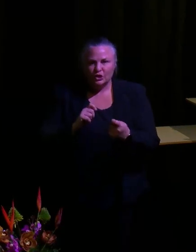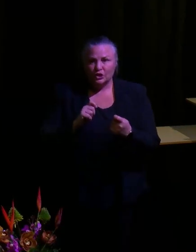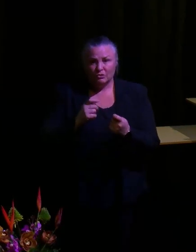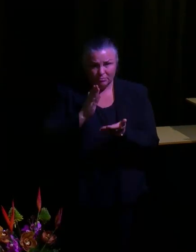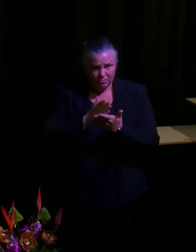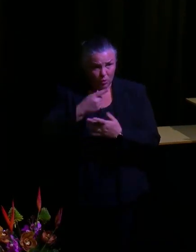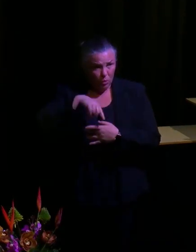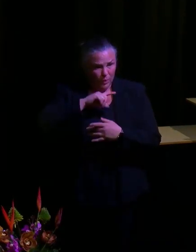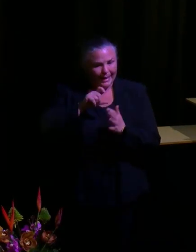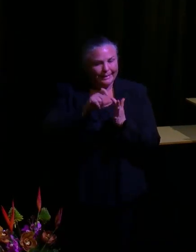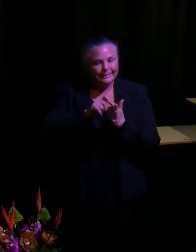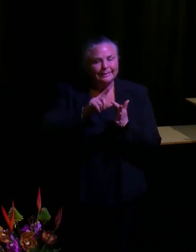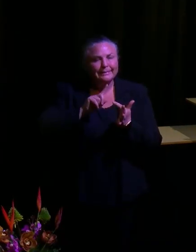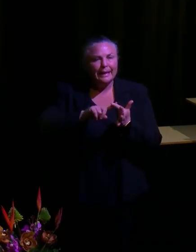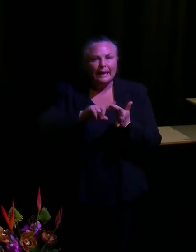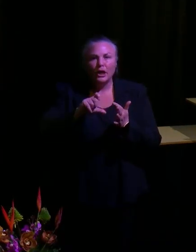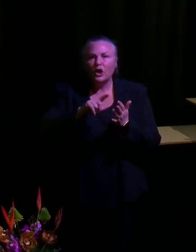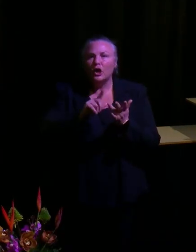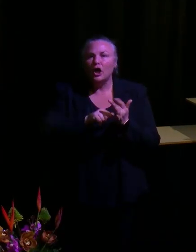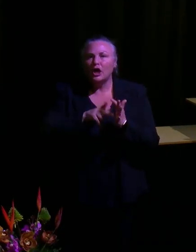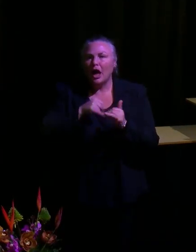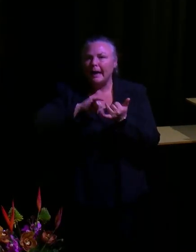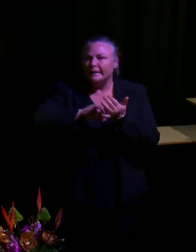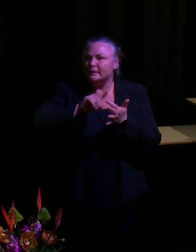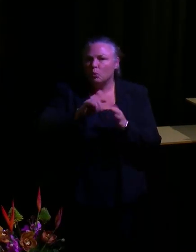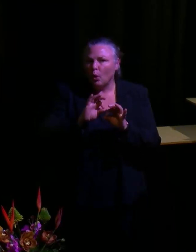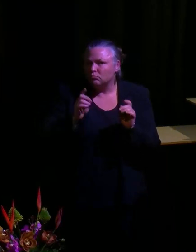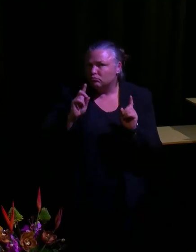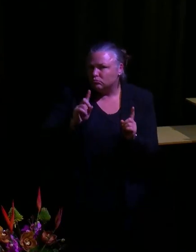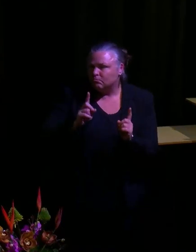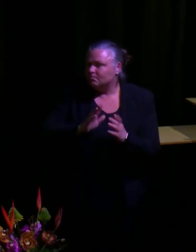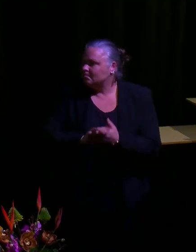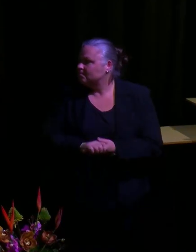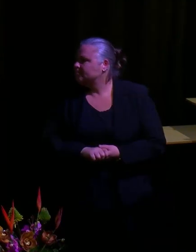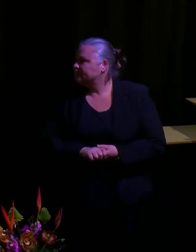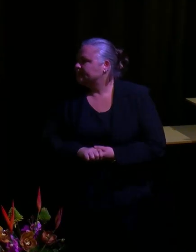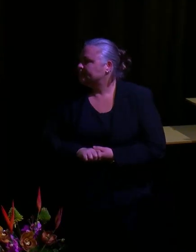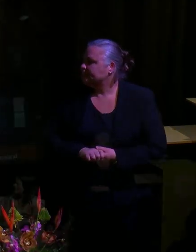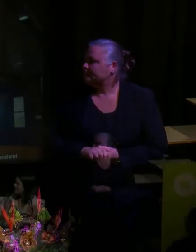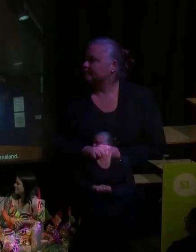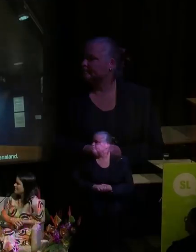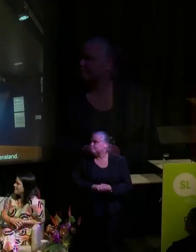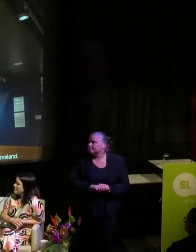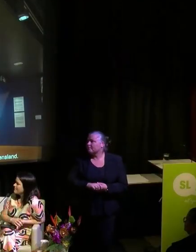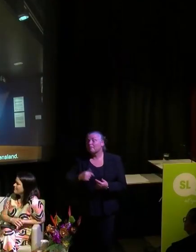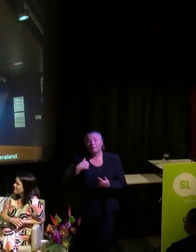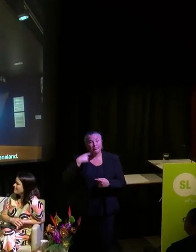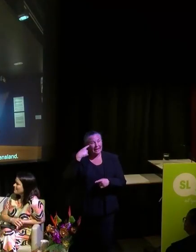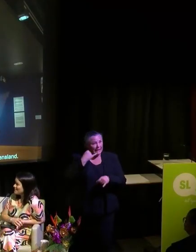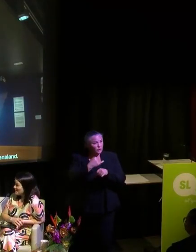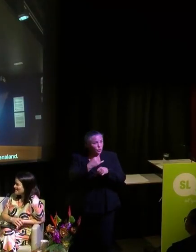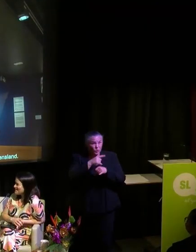decolonisation process? Because I see that as part of this work and the legacy. Well, I think institutions can be really